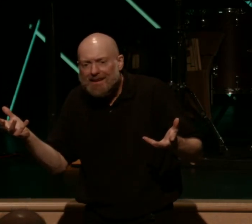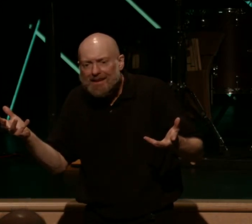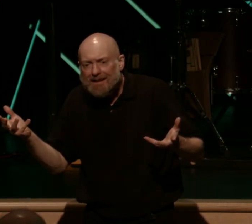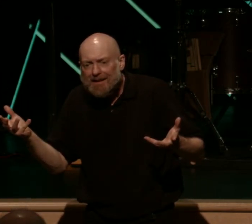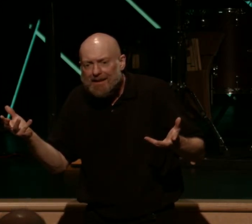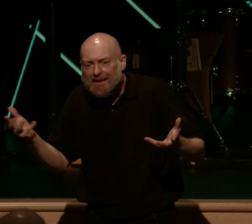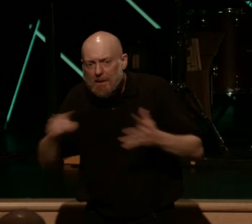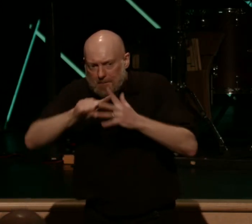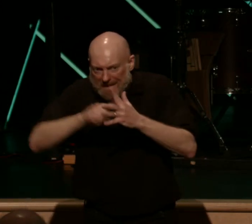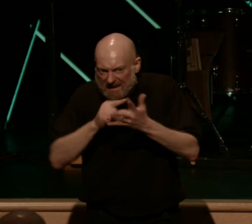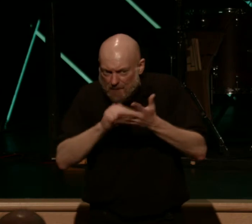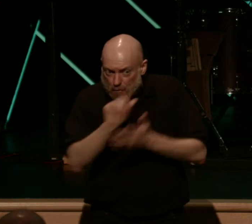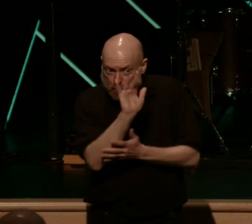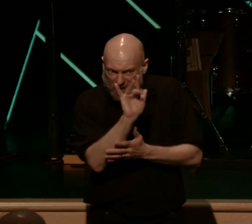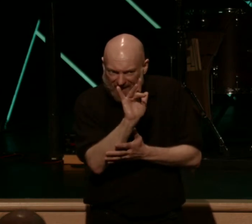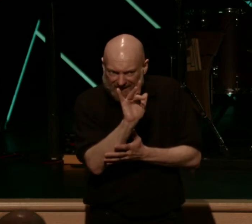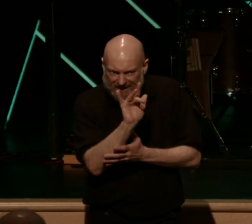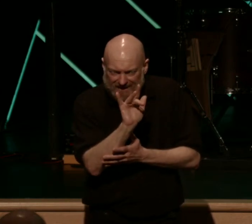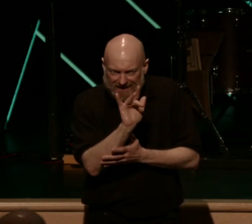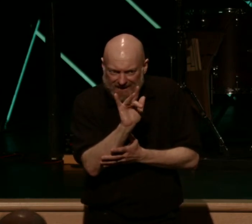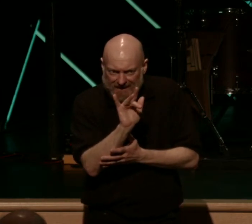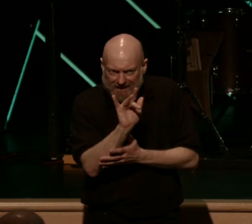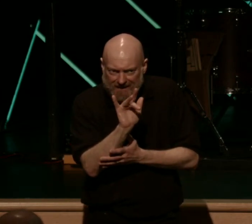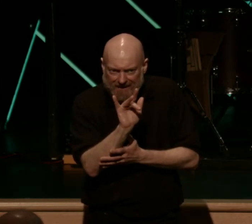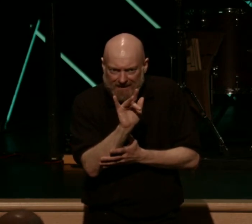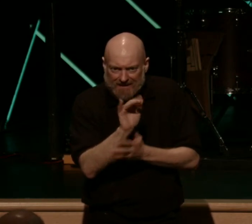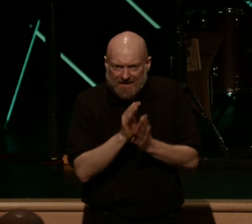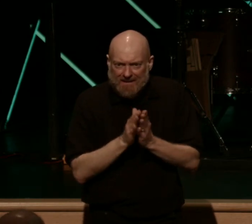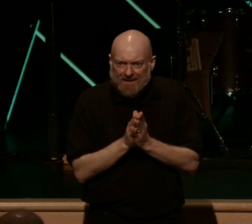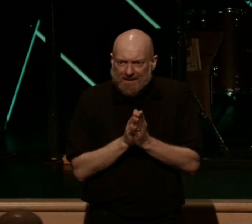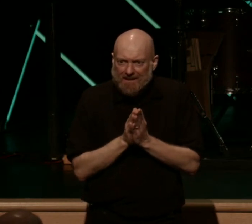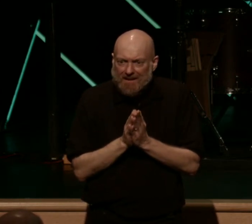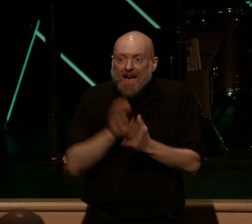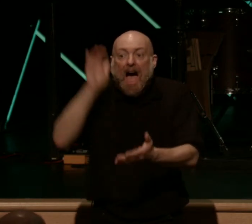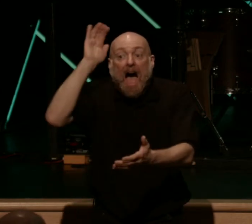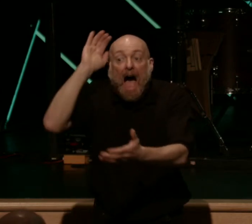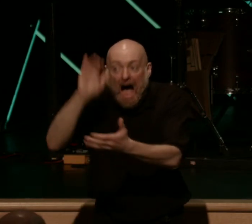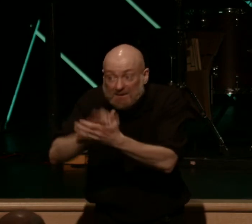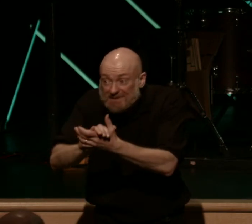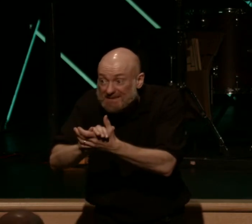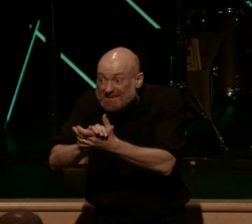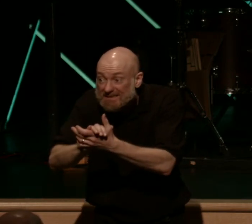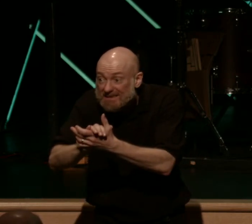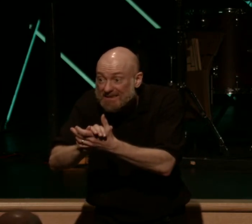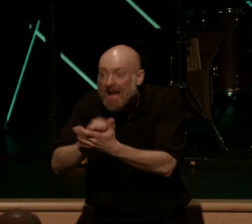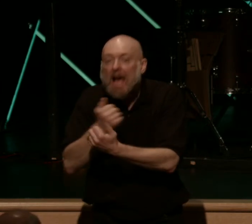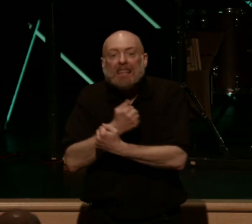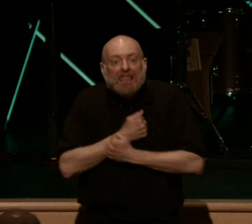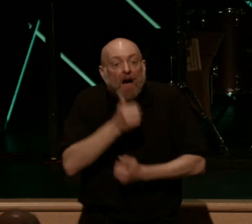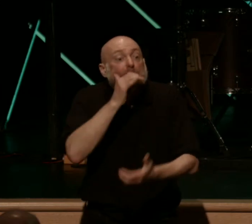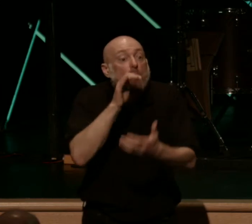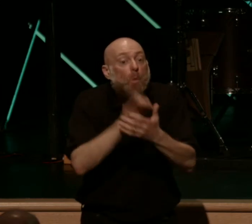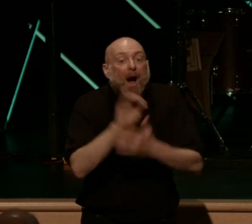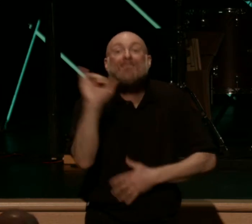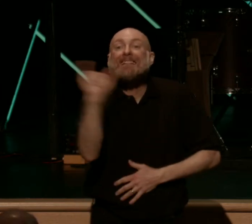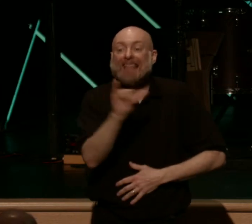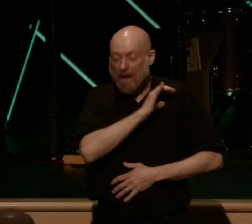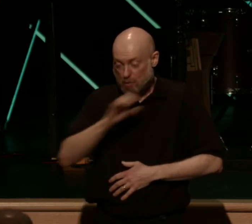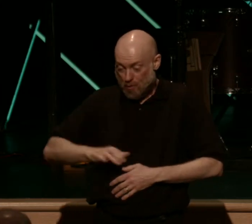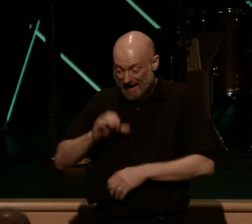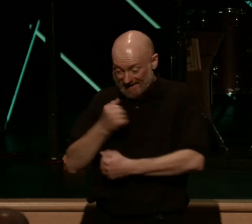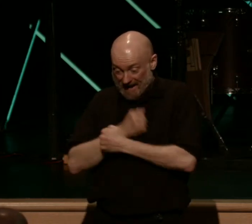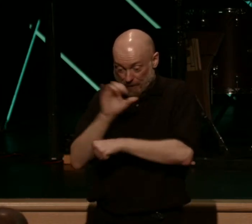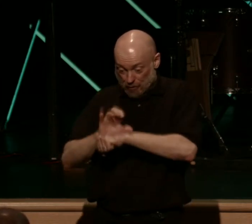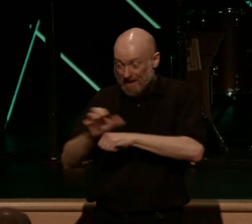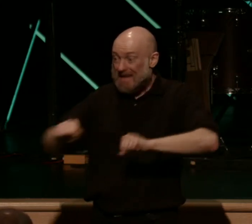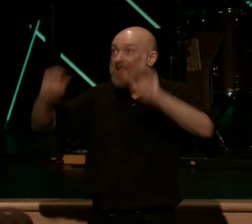Look again at verse 25. Husbands, love your wives as Christ loved the church